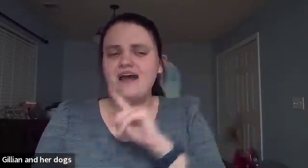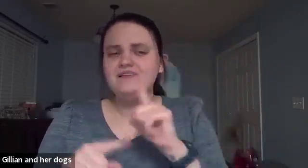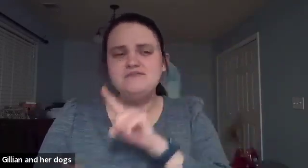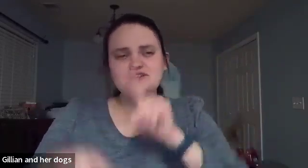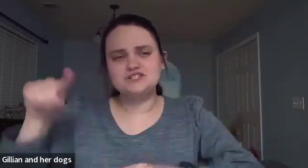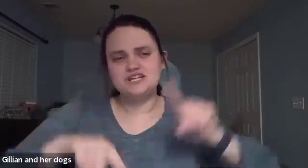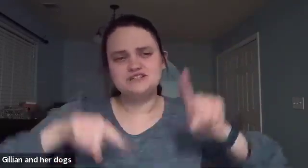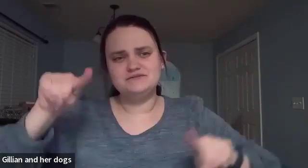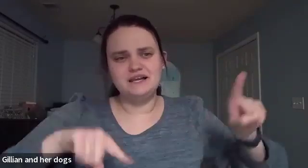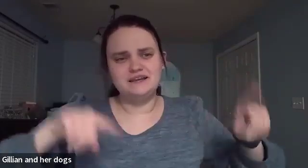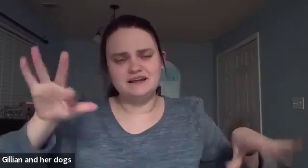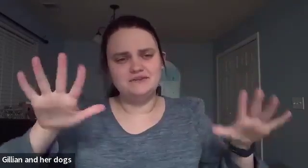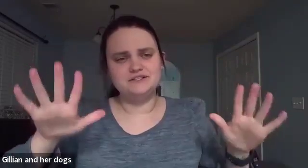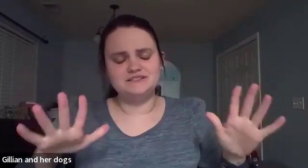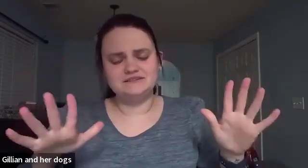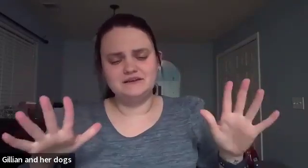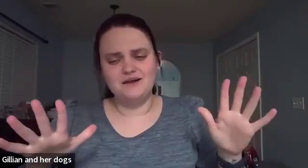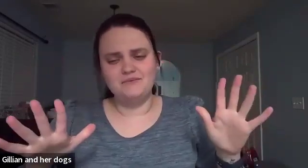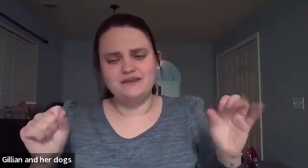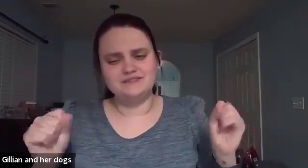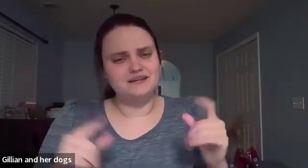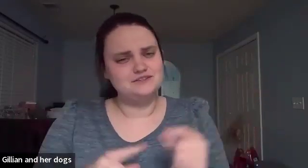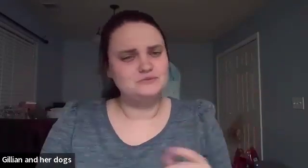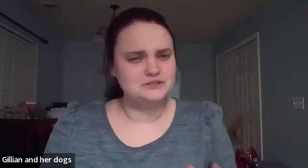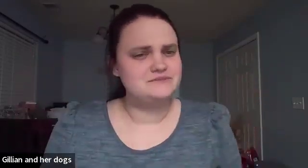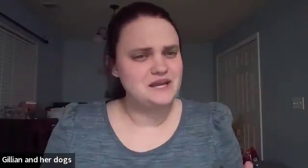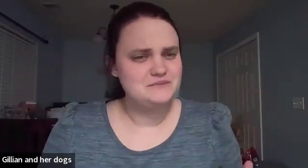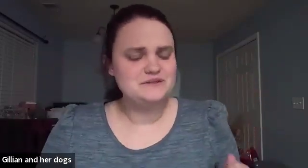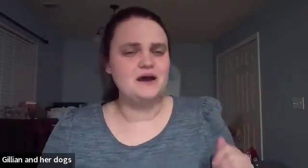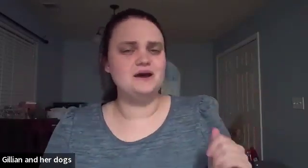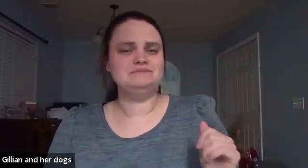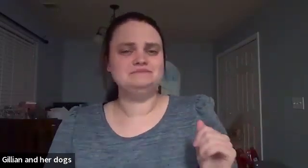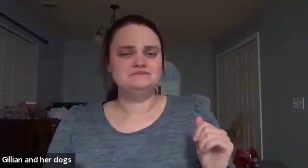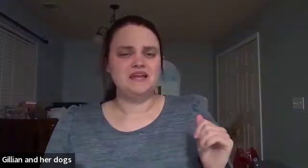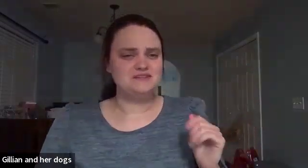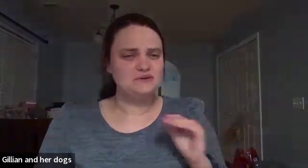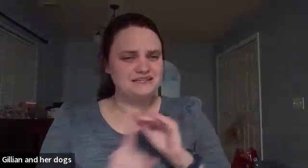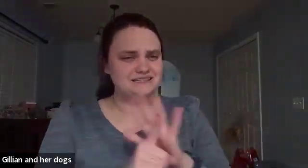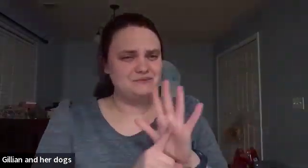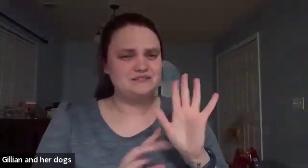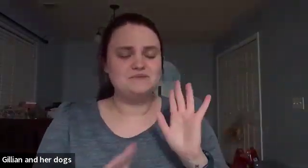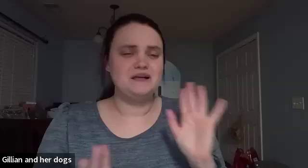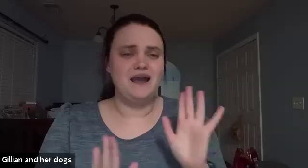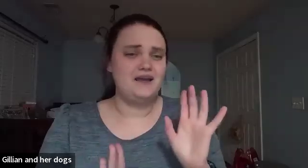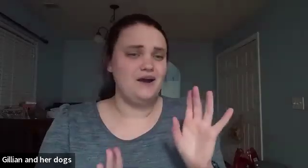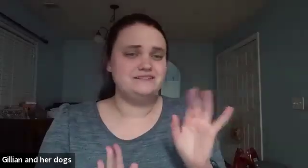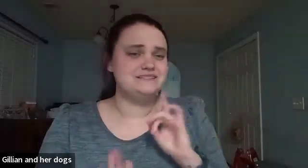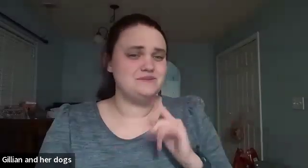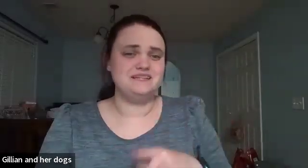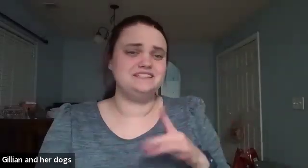I love that there's such a diverse way of signing certain words sometimes. And that's what I always like to expose this. I'm like, I honestly sometimes like to